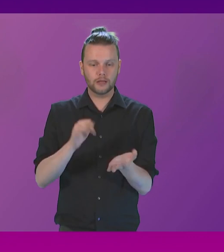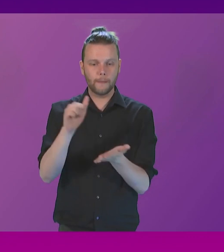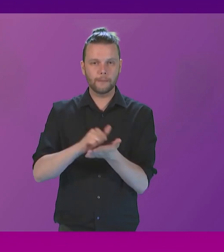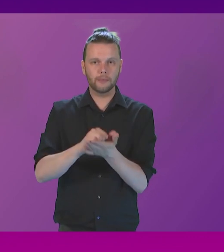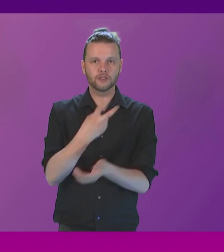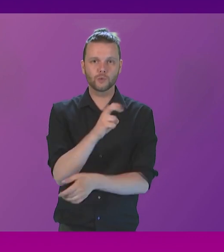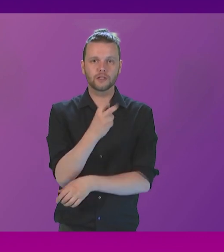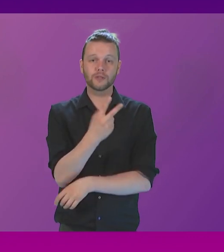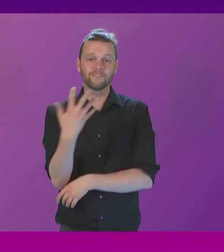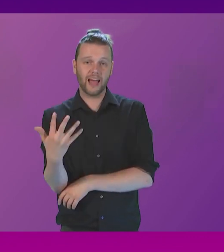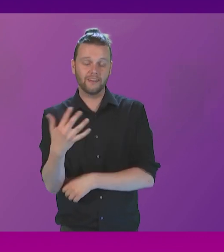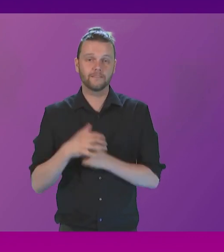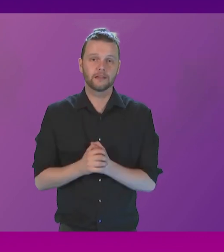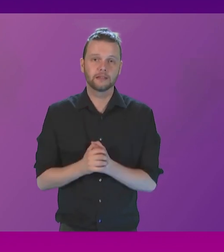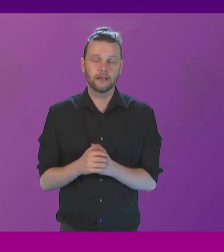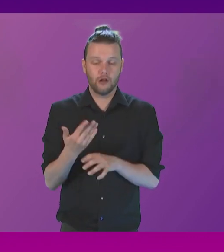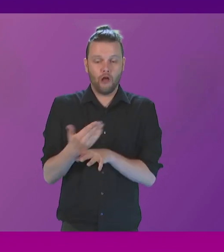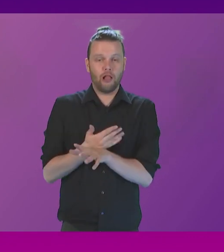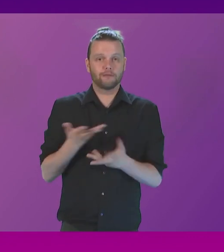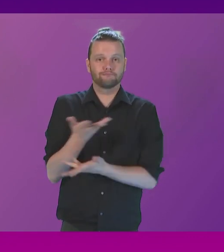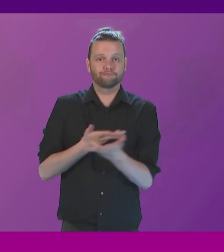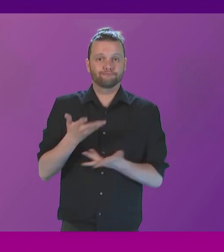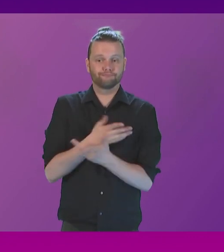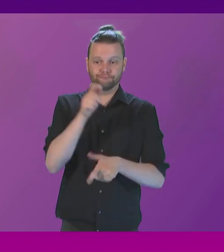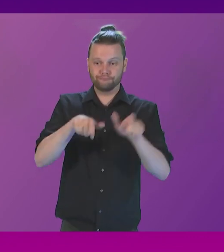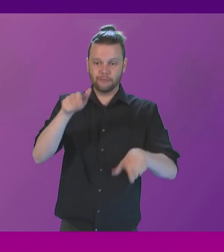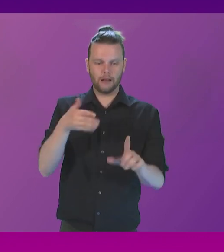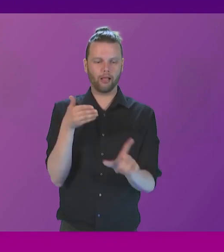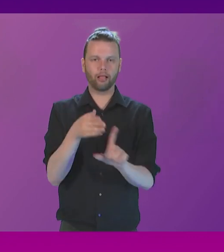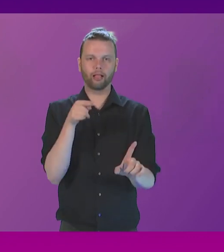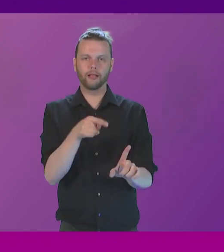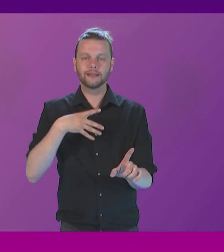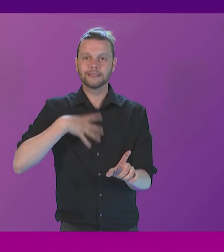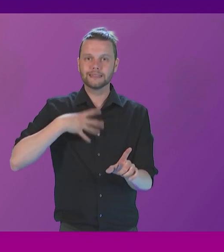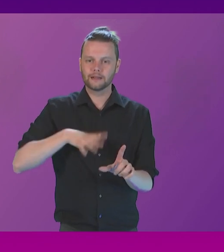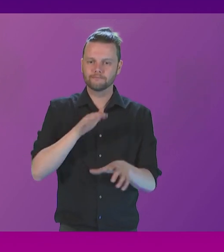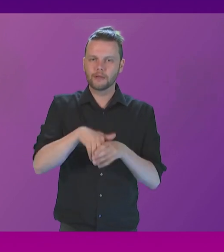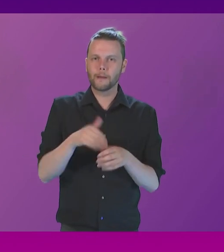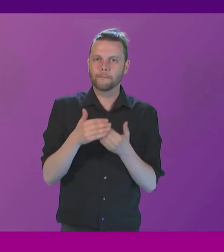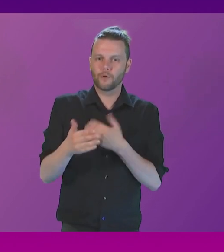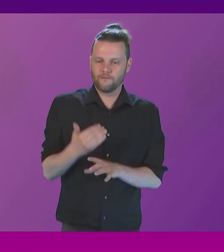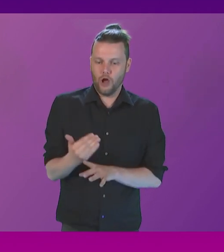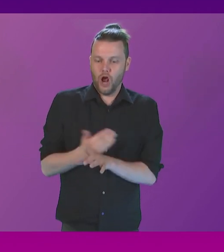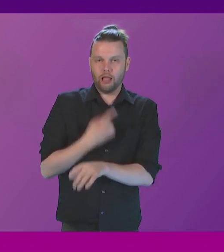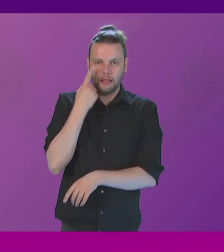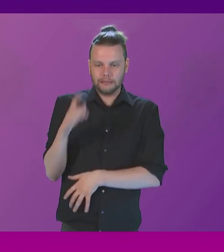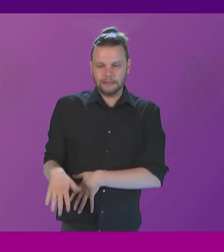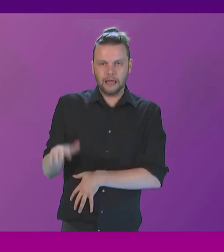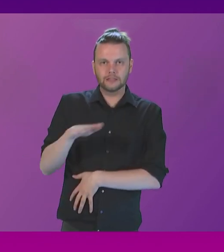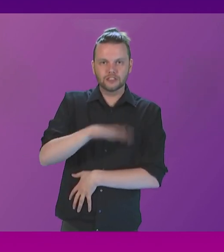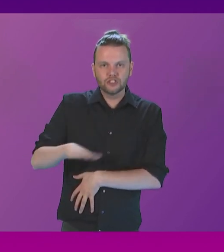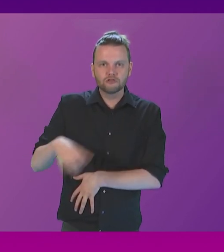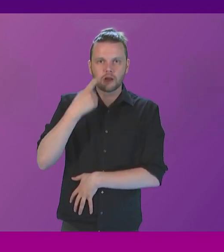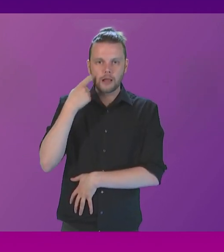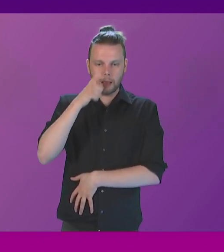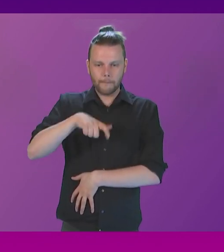2025, and in early discussions stakeholders have identified the need to include more on early years, children, young